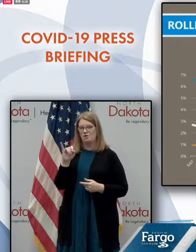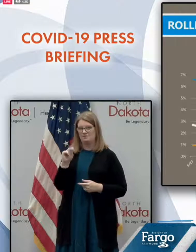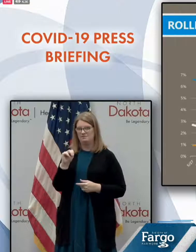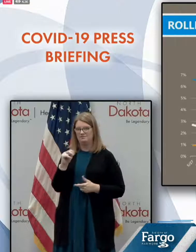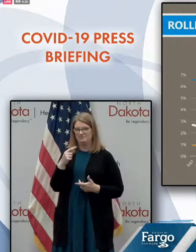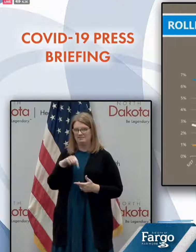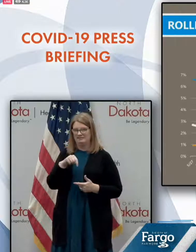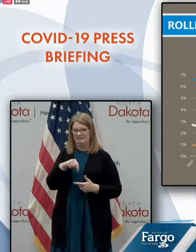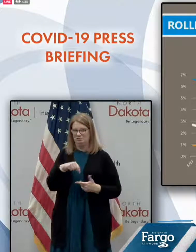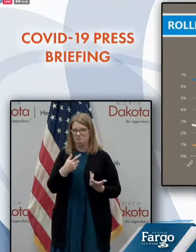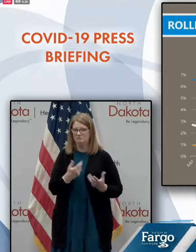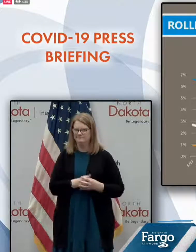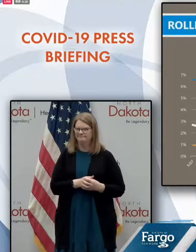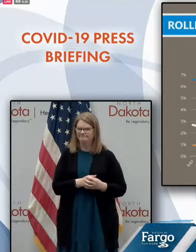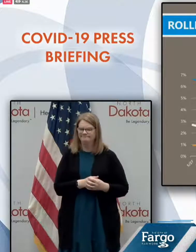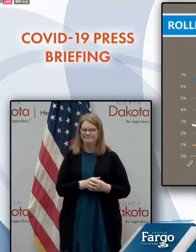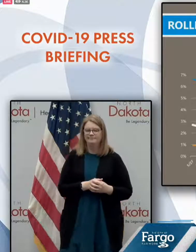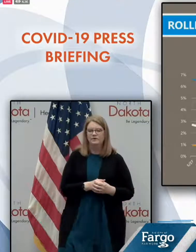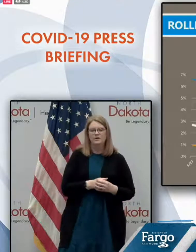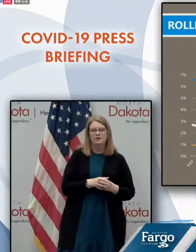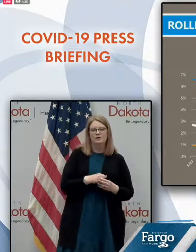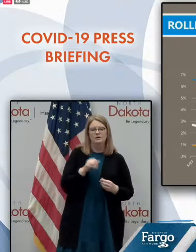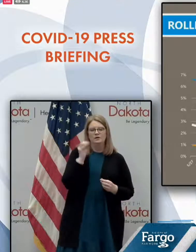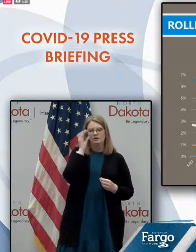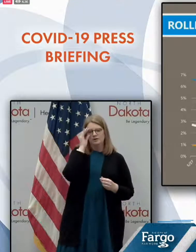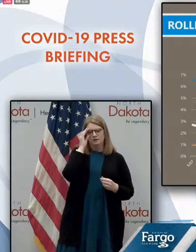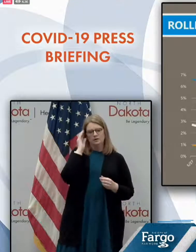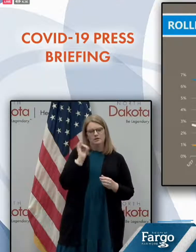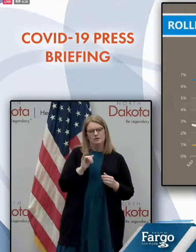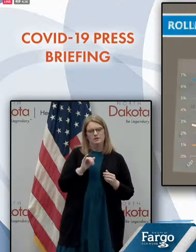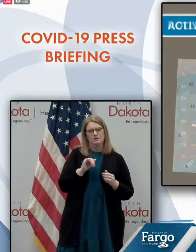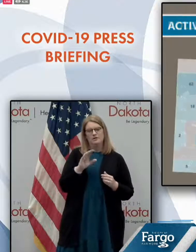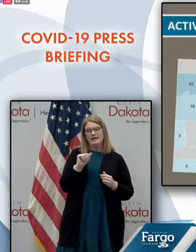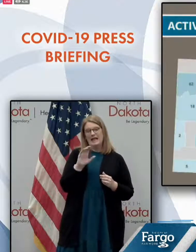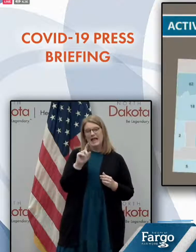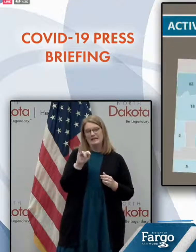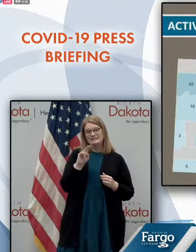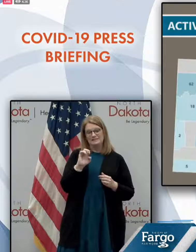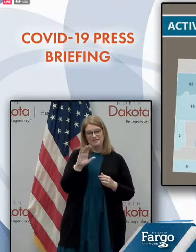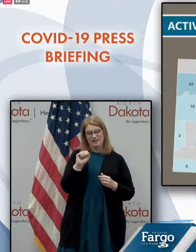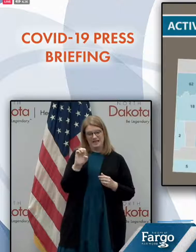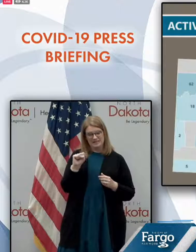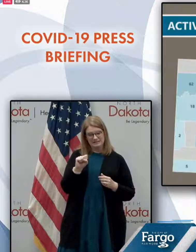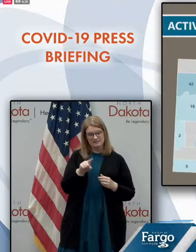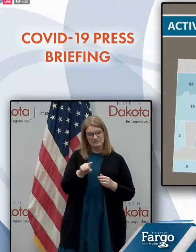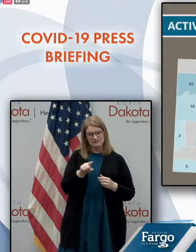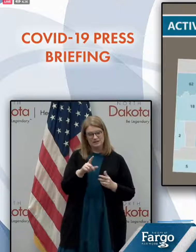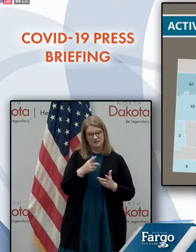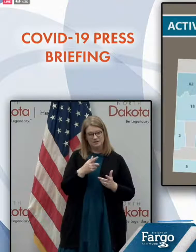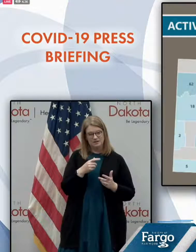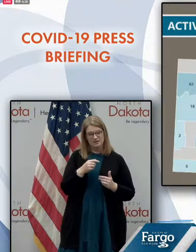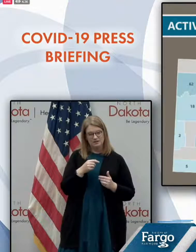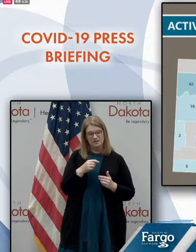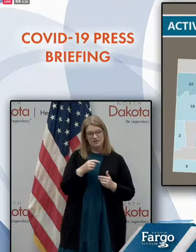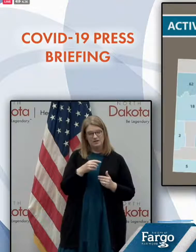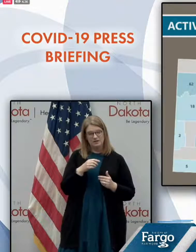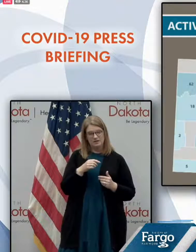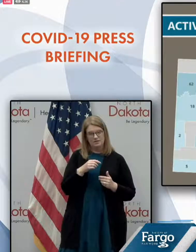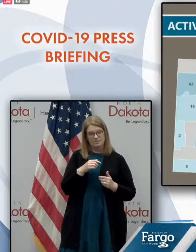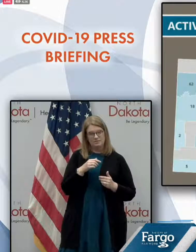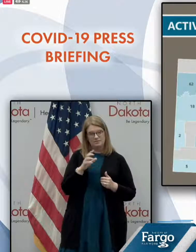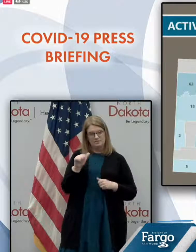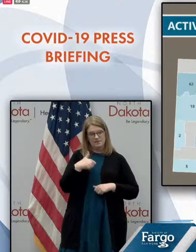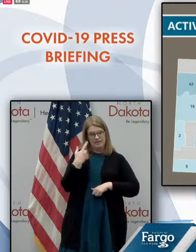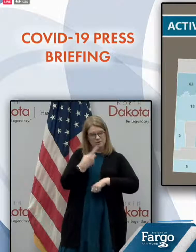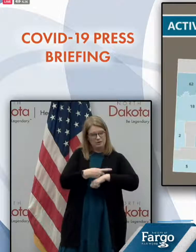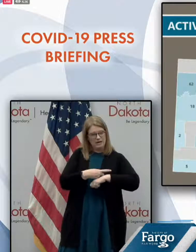Morton. When we take a look at active cases, the other thing we've seen is I reported the other day that we had,